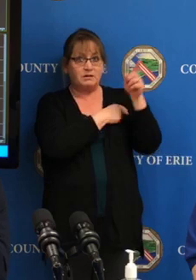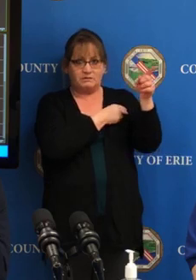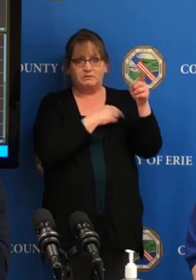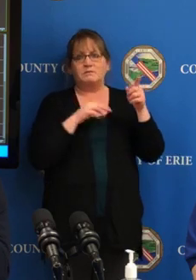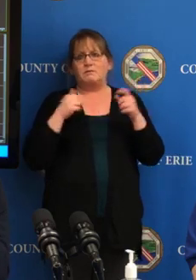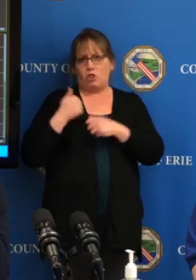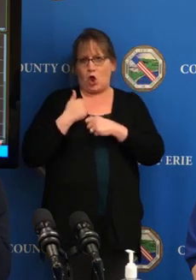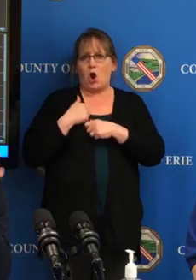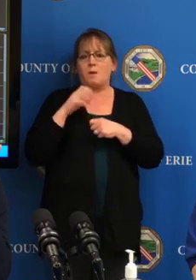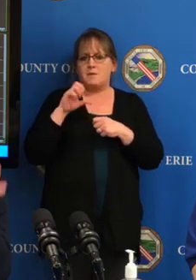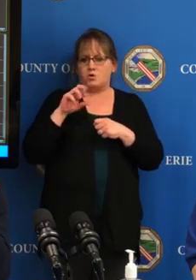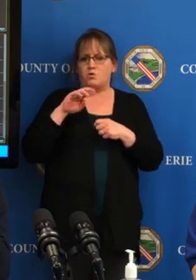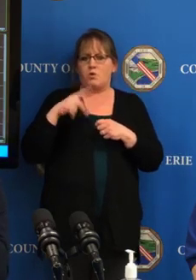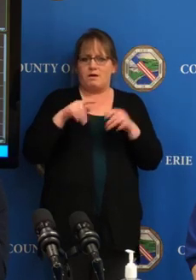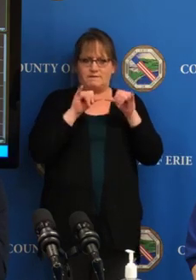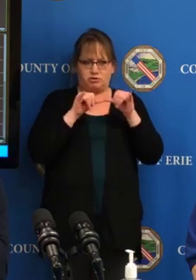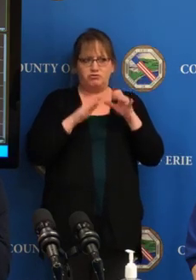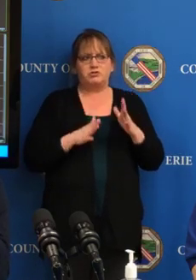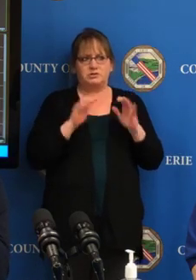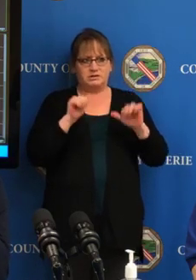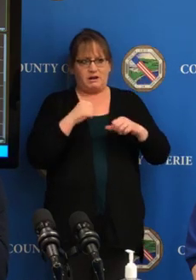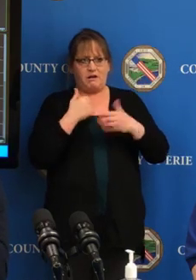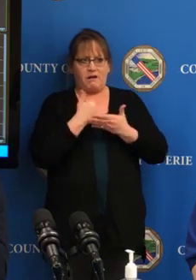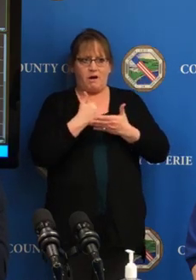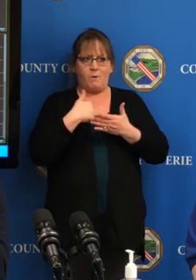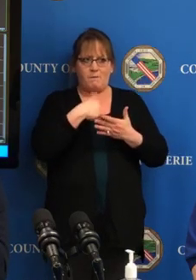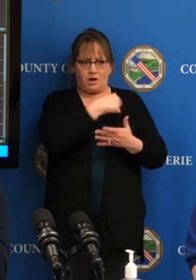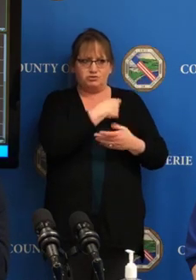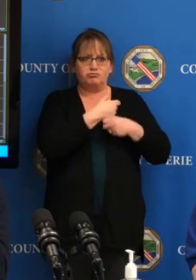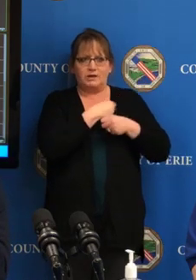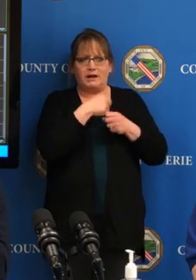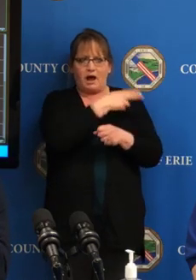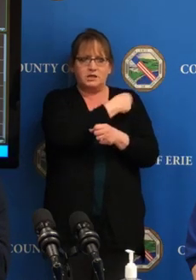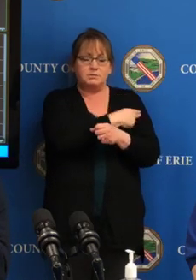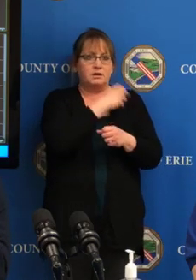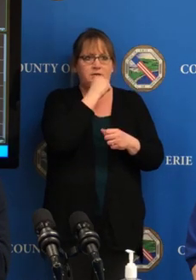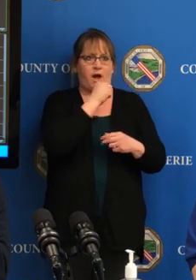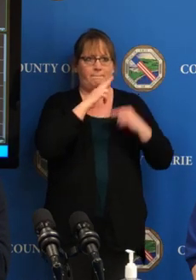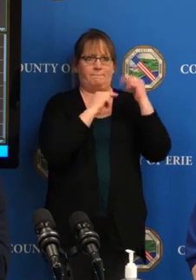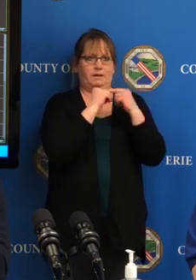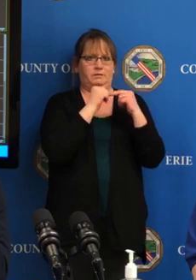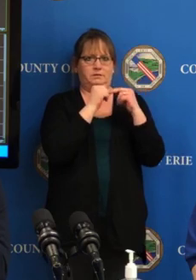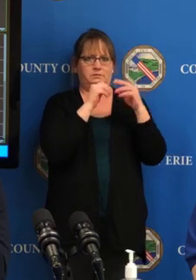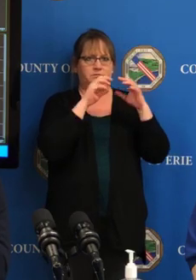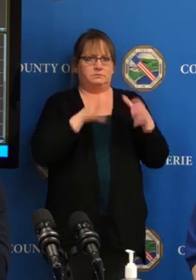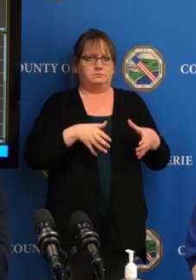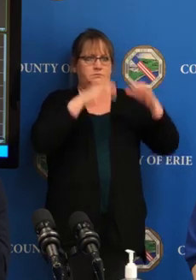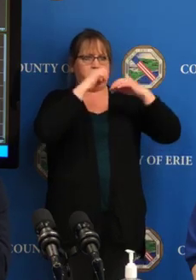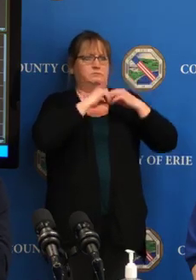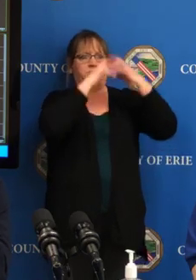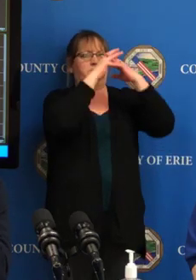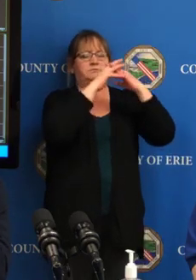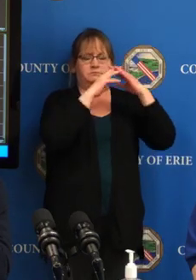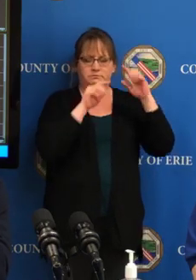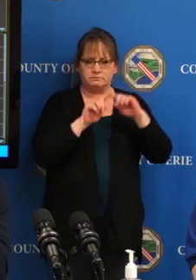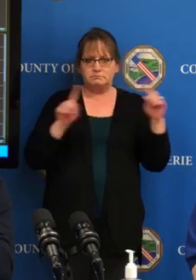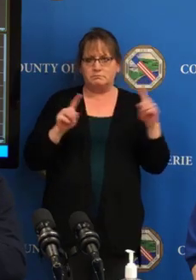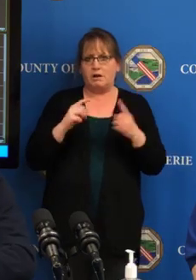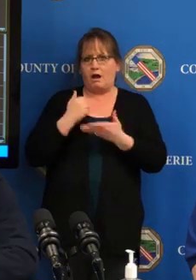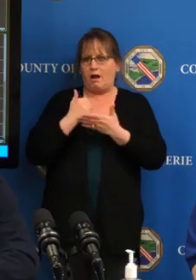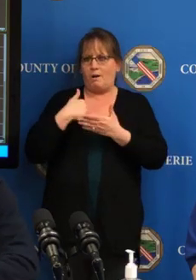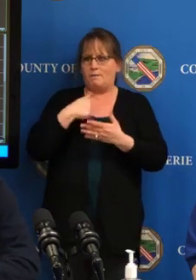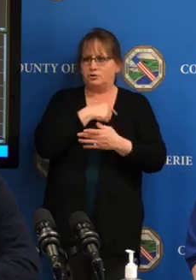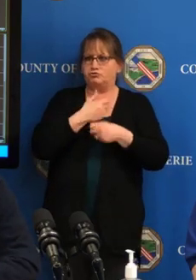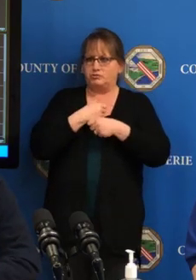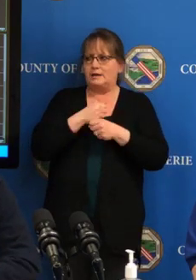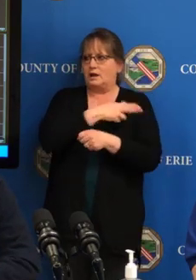a hospital, not build the building, but build a location for the hospital, and then work with our partners to man it. Next question. Next